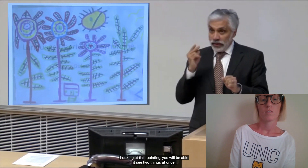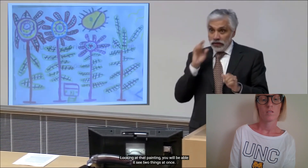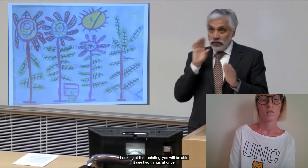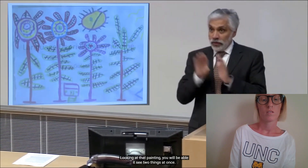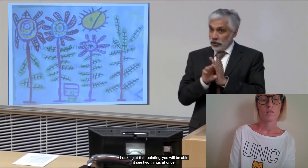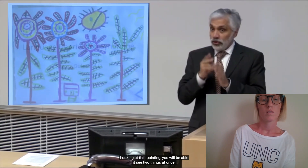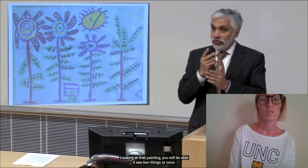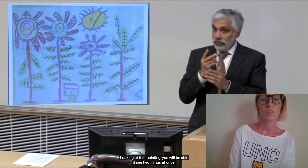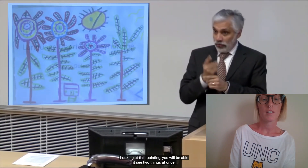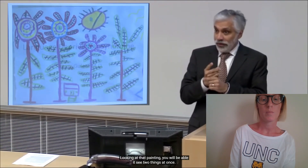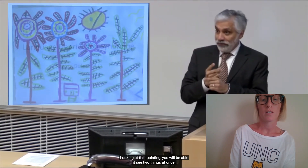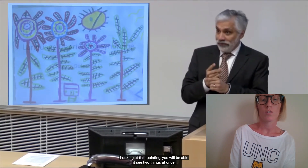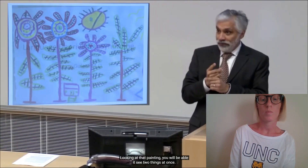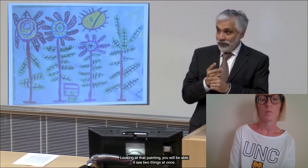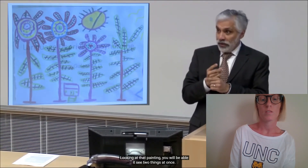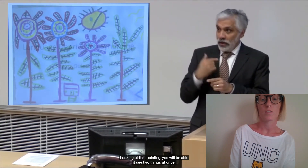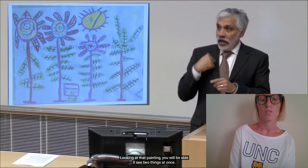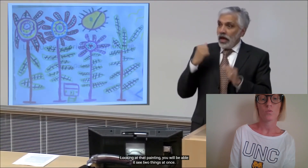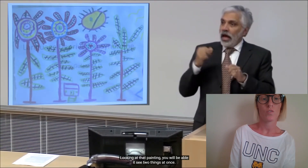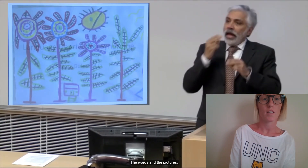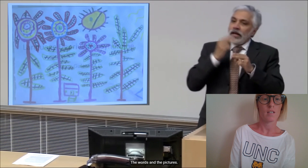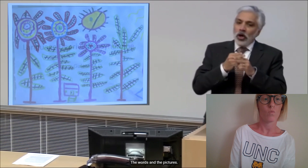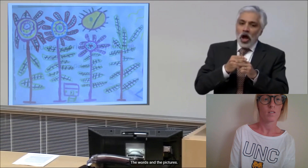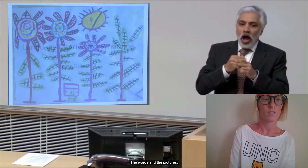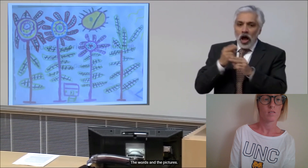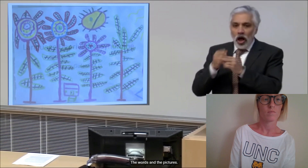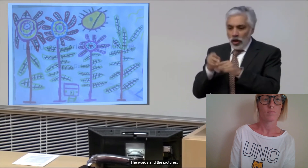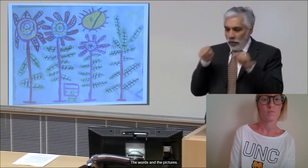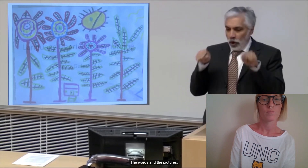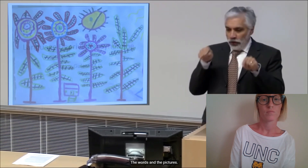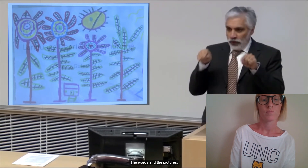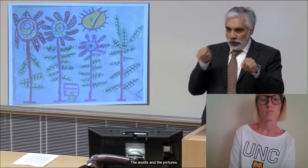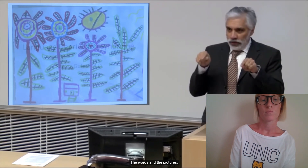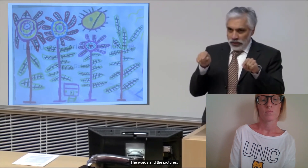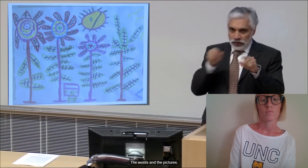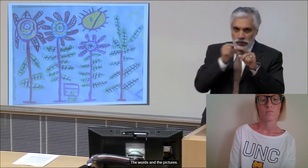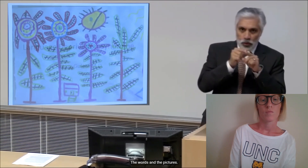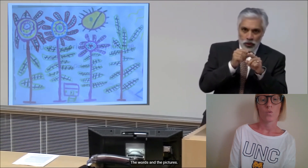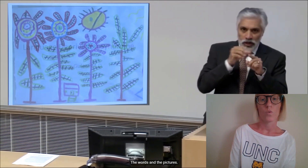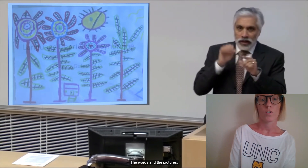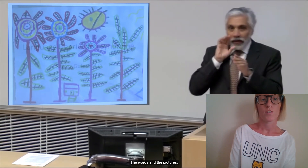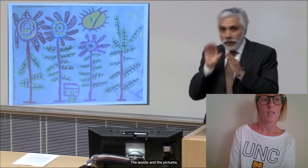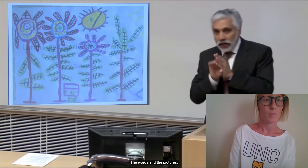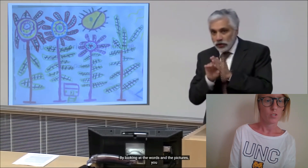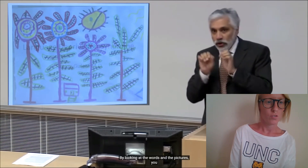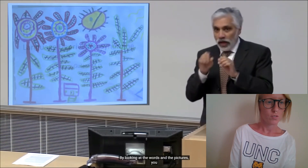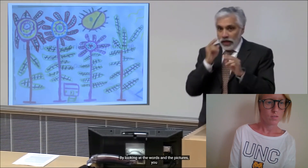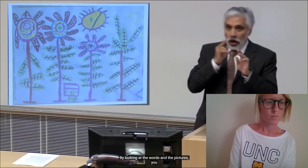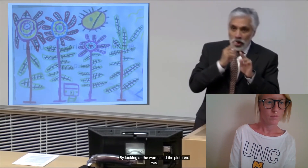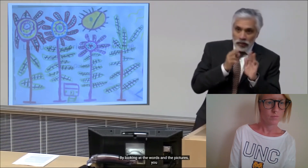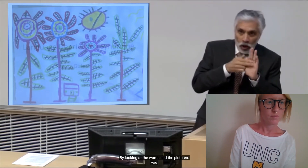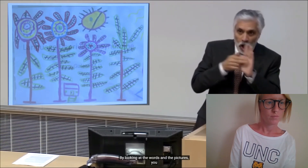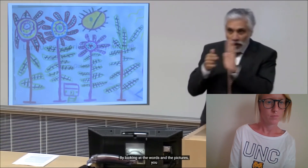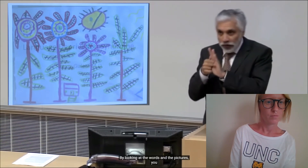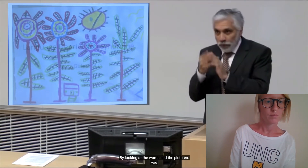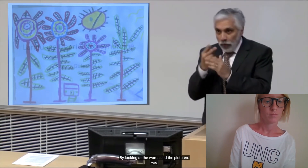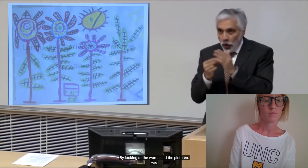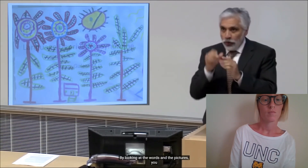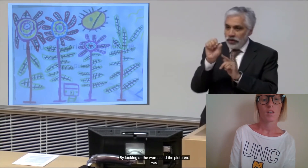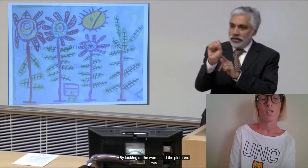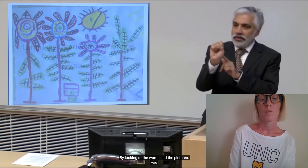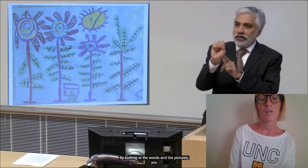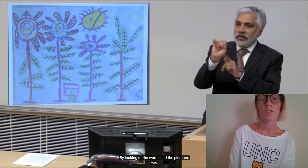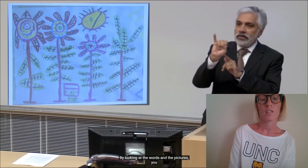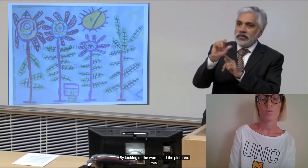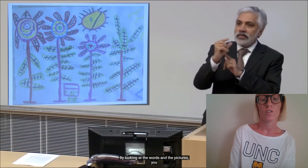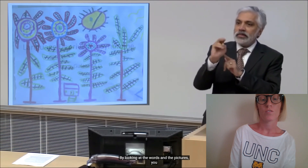Looking at that painting, you'll be able to see two things at once: the words and the pictures. The words and the pictures. By looking at